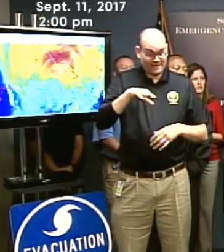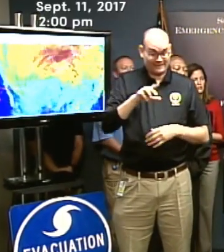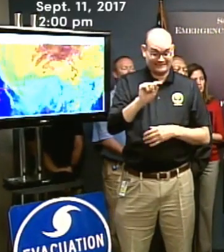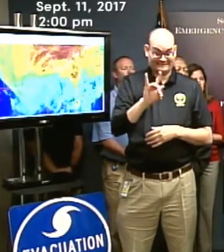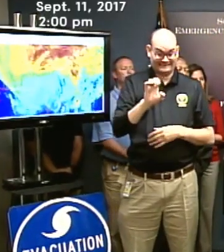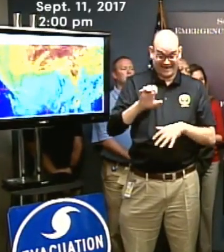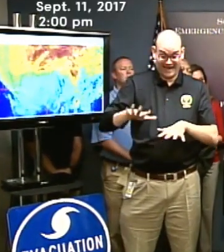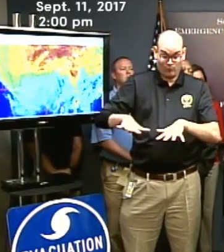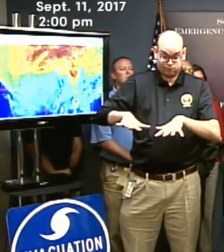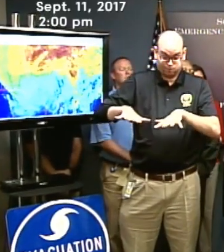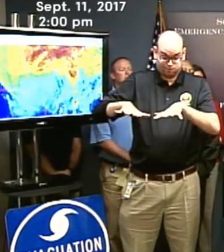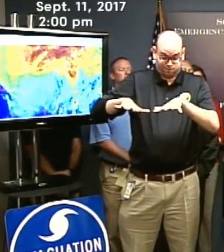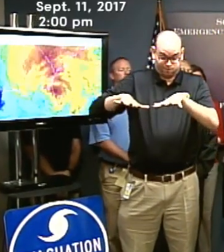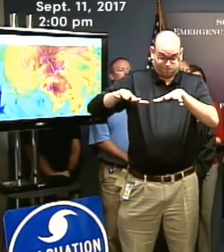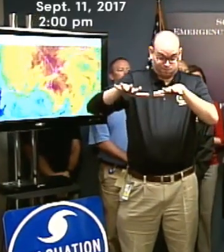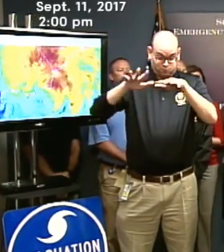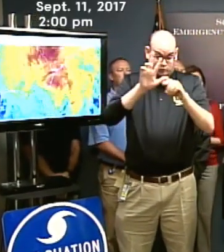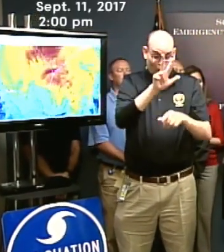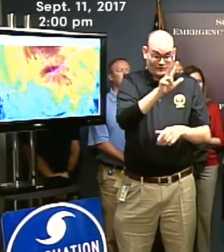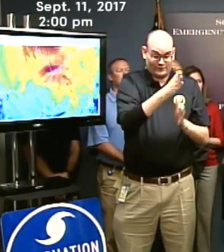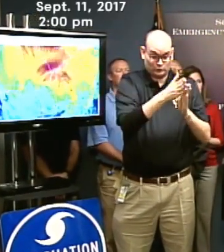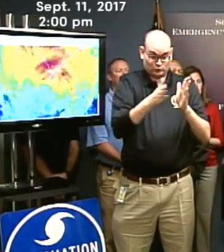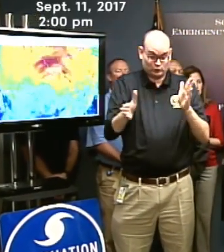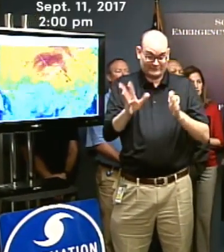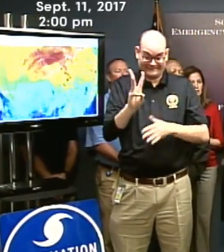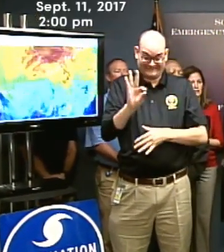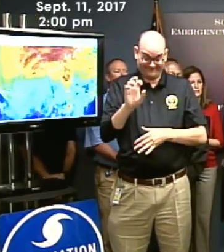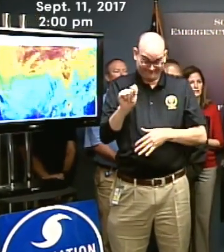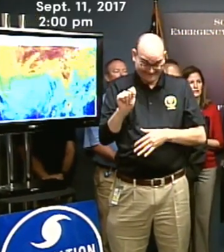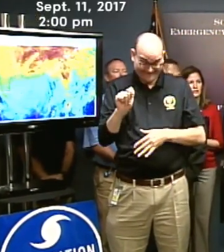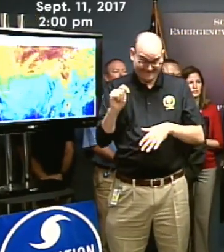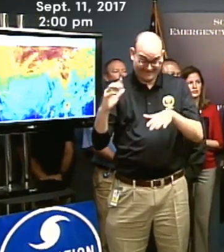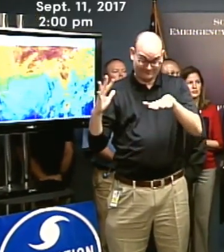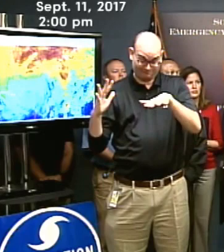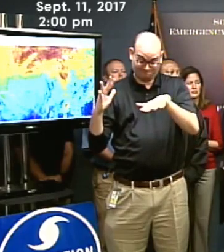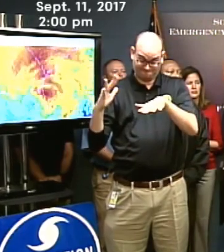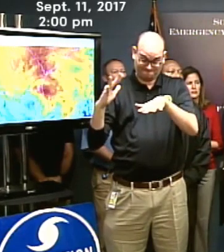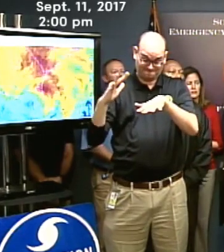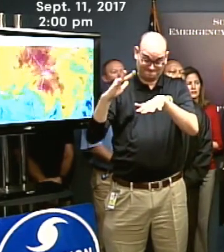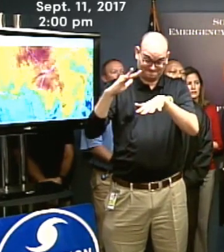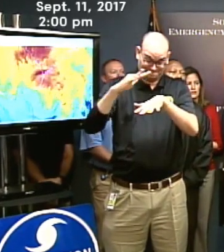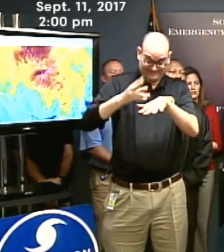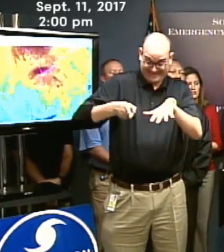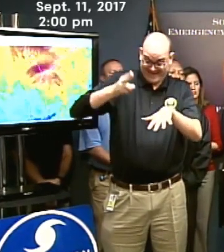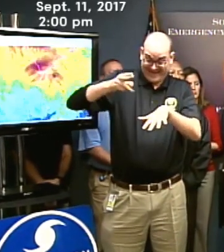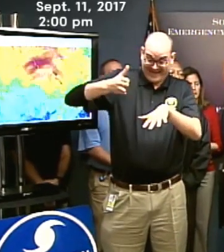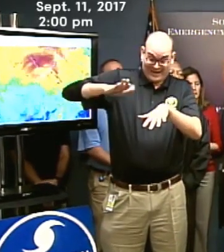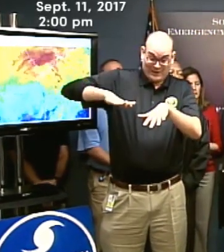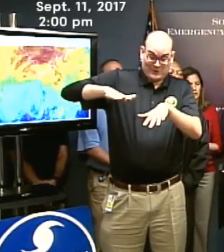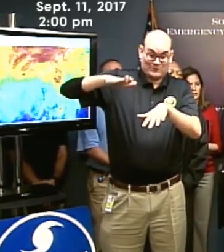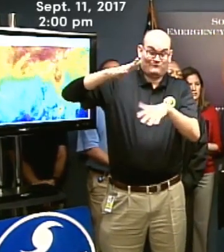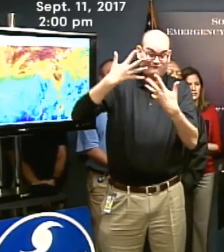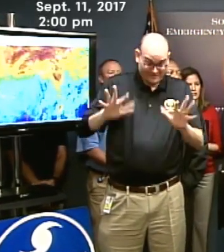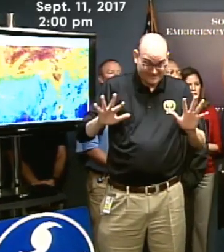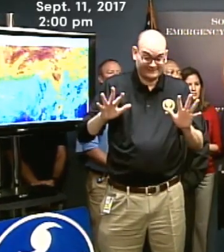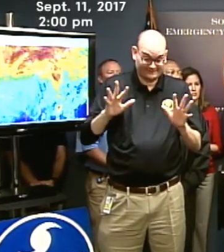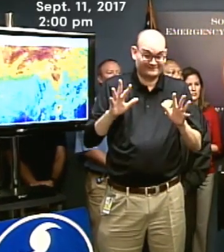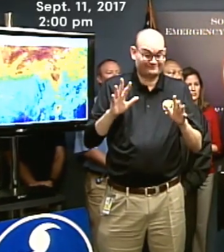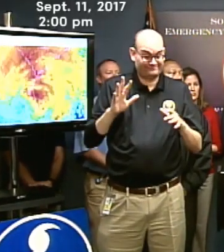between 3 to 6 feet or 4 to 6 feet, and it looks like when all the high tides are through and they're a little bit delayed, that is